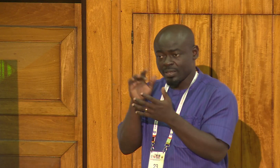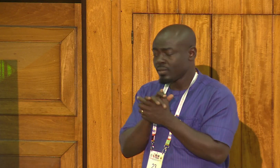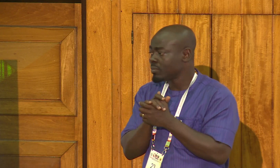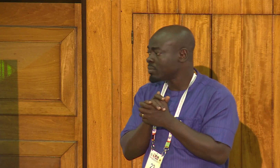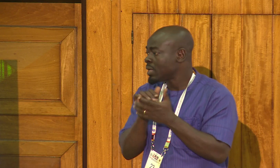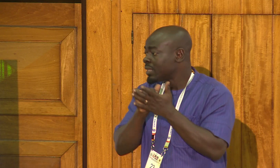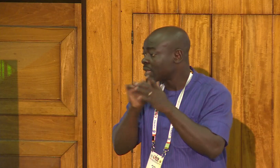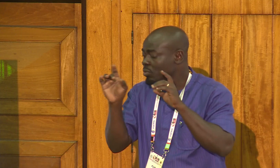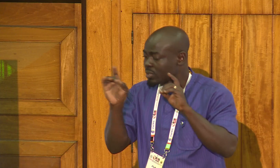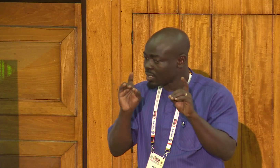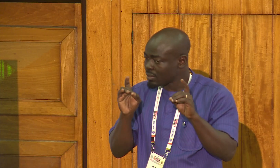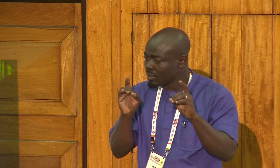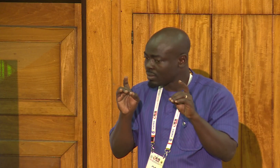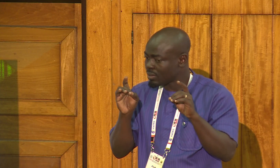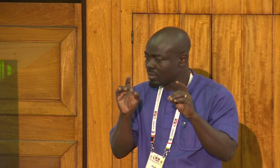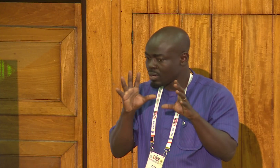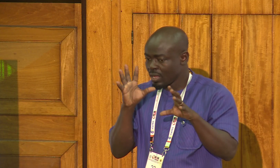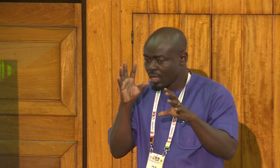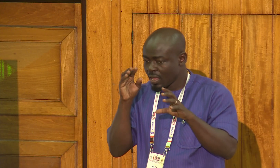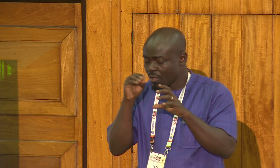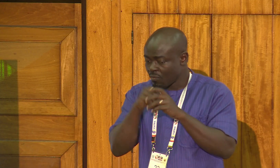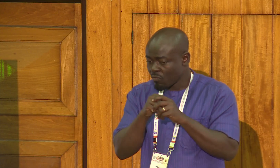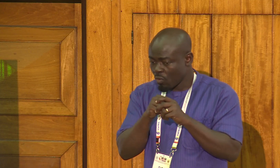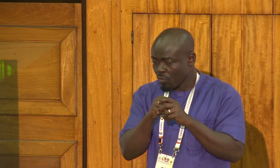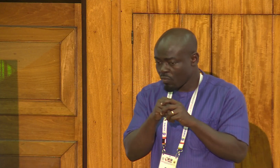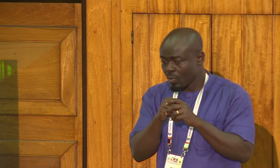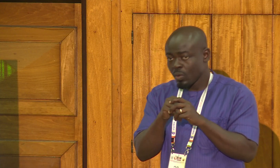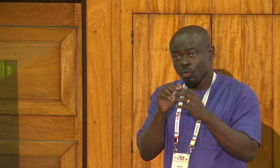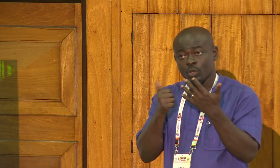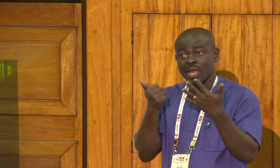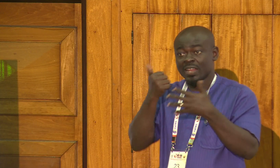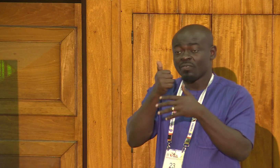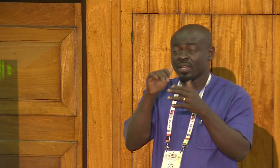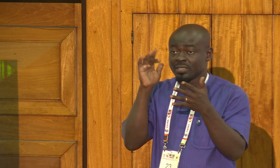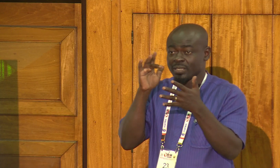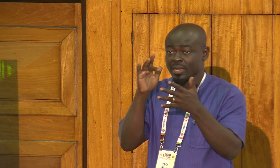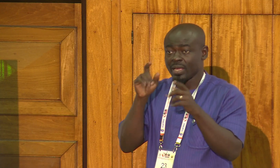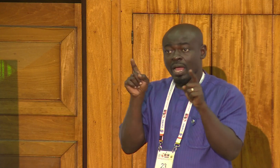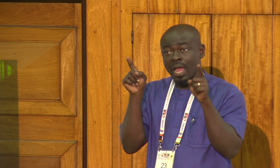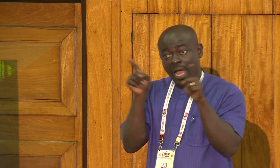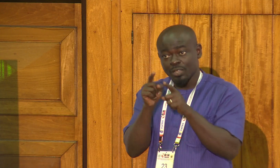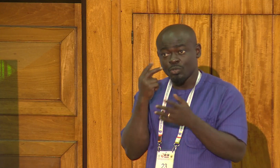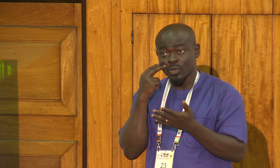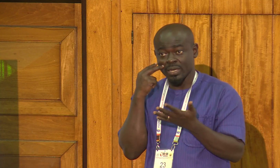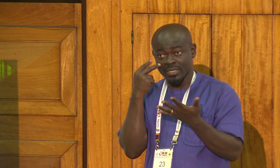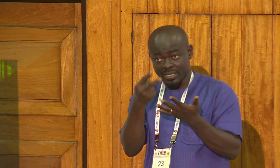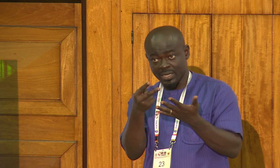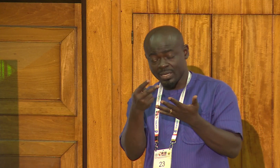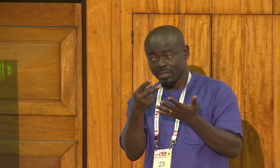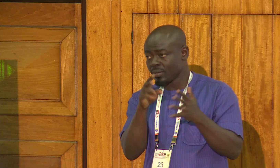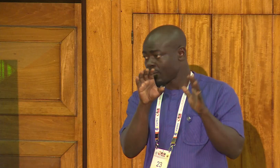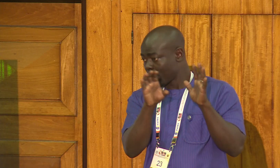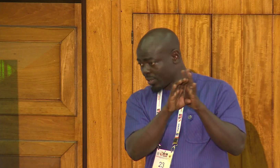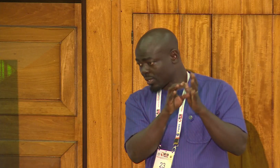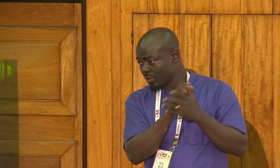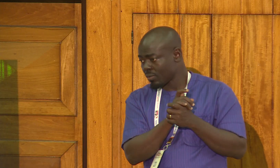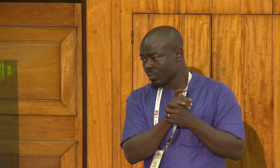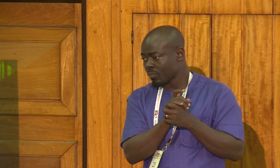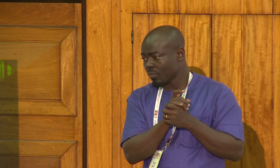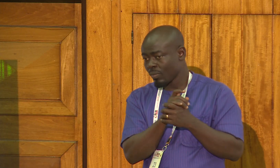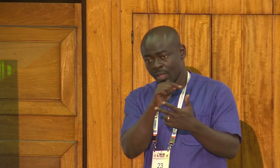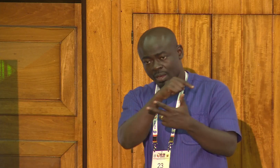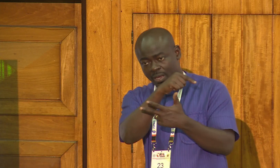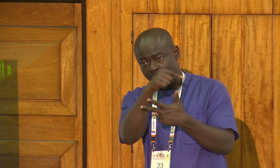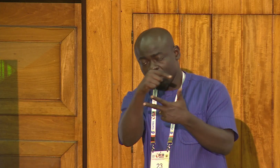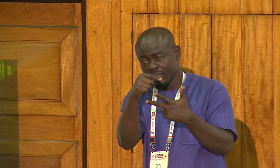was done, that I was involved in, called the Advanced Study. And as you can see, on 3 regimens